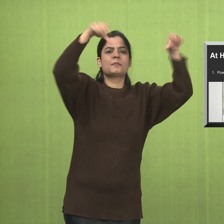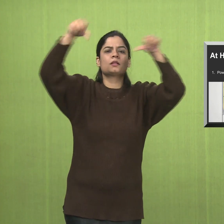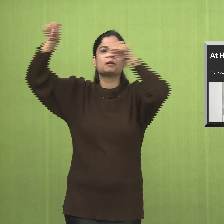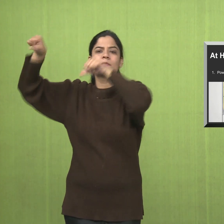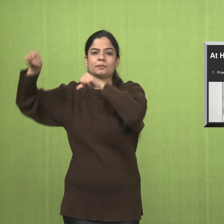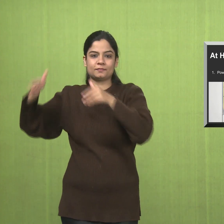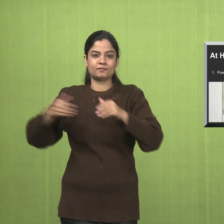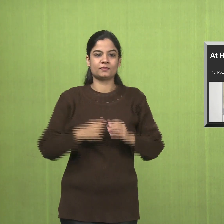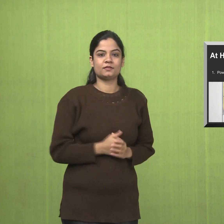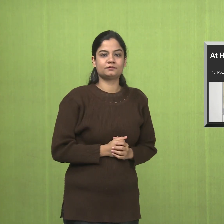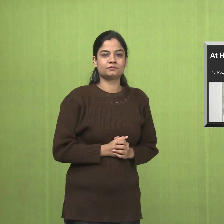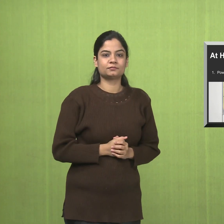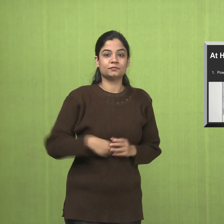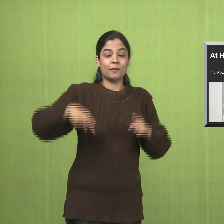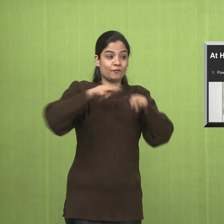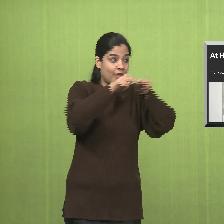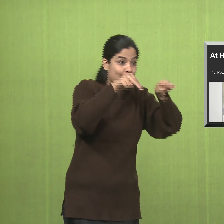Just turn off all the lights while you're going to sleep.